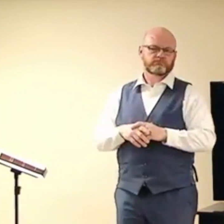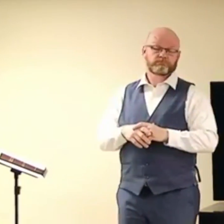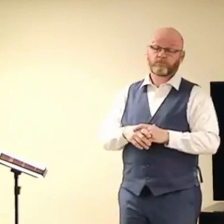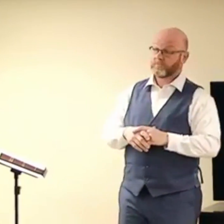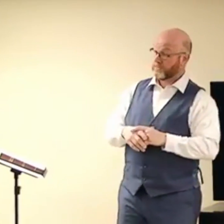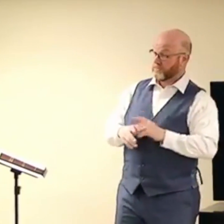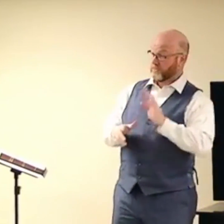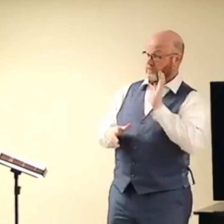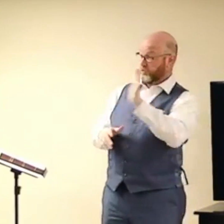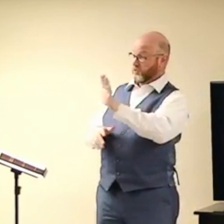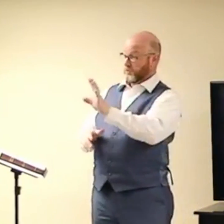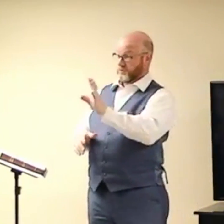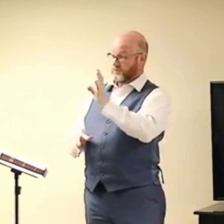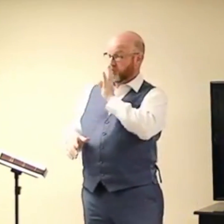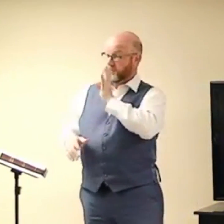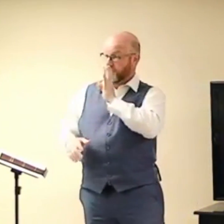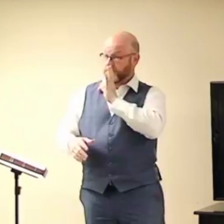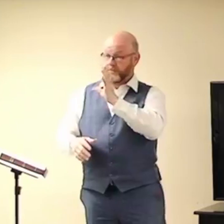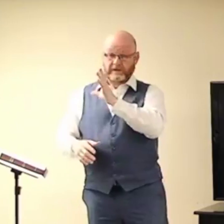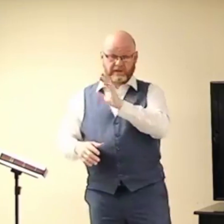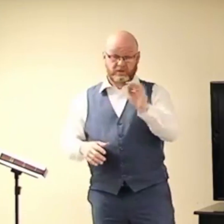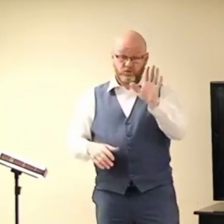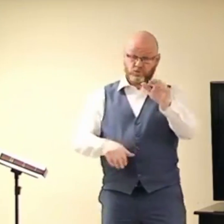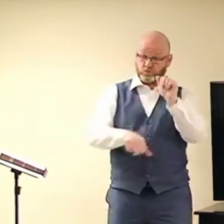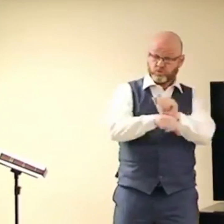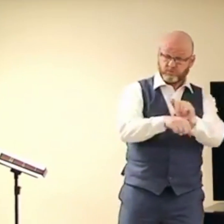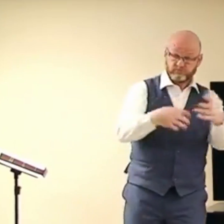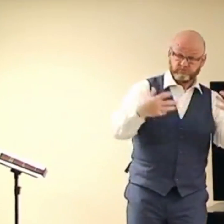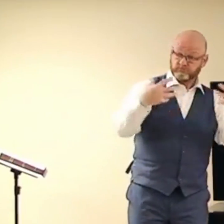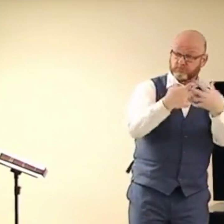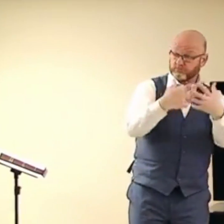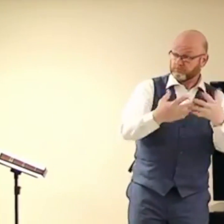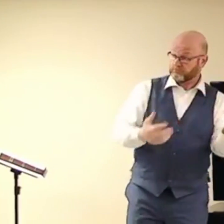have a question for you. If that's the case,